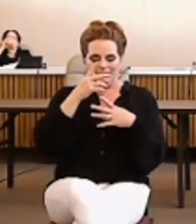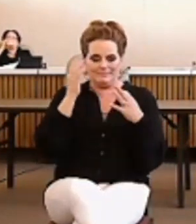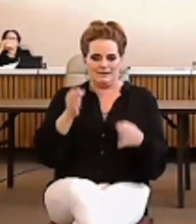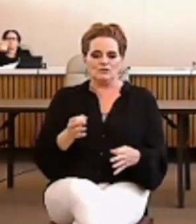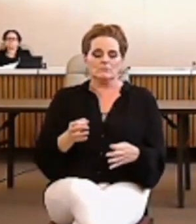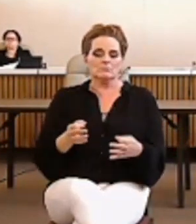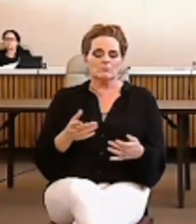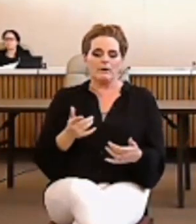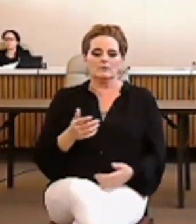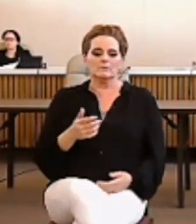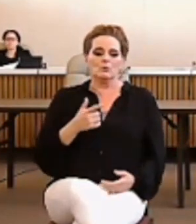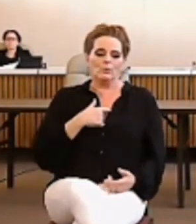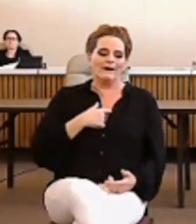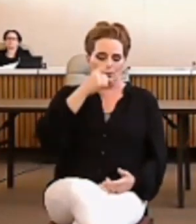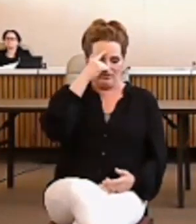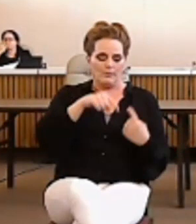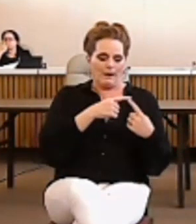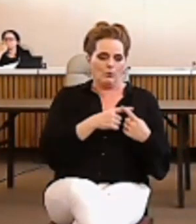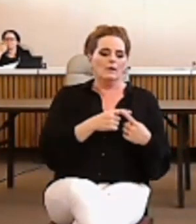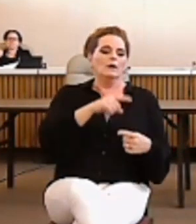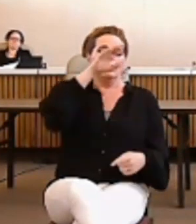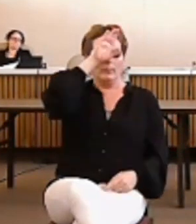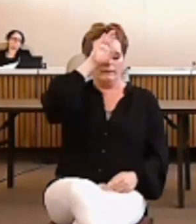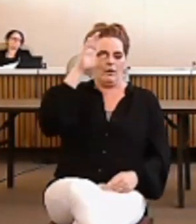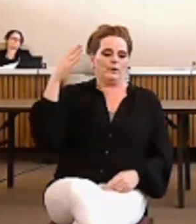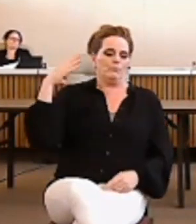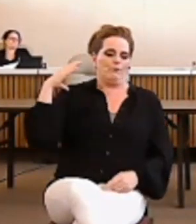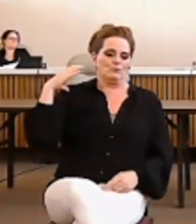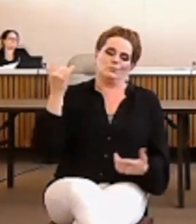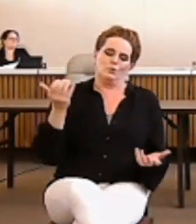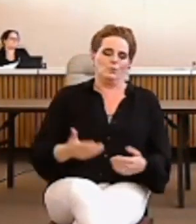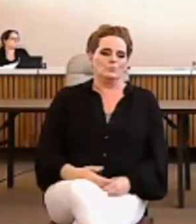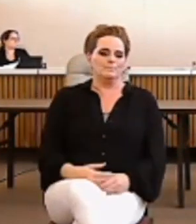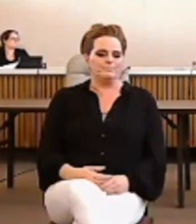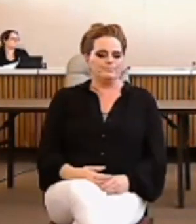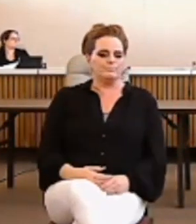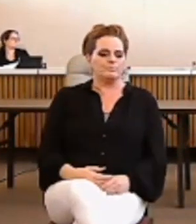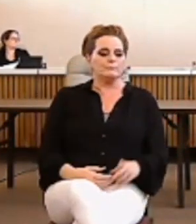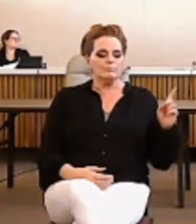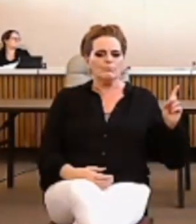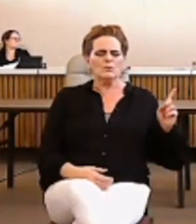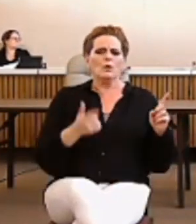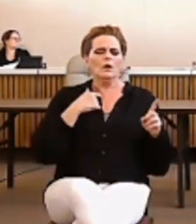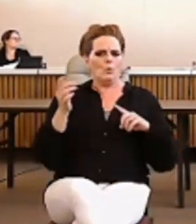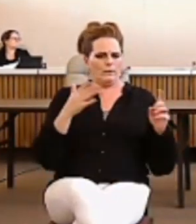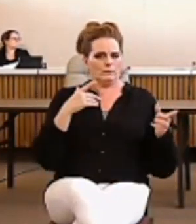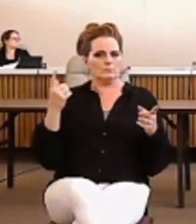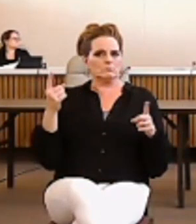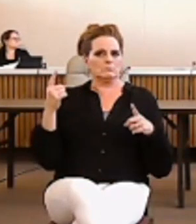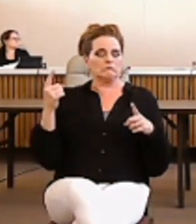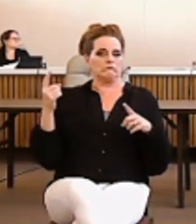that into account and discern what it can from that email. So what we have been trying to do is